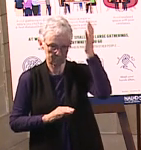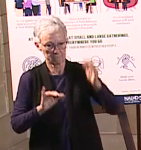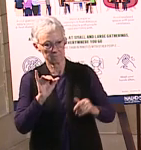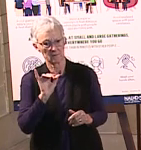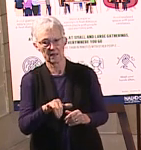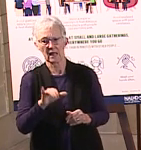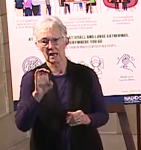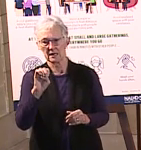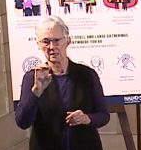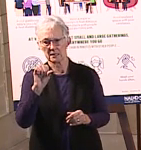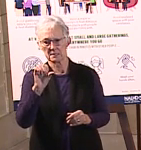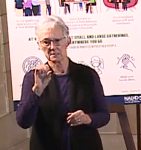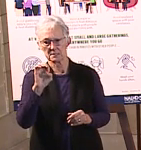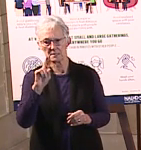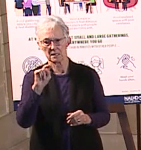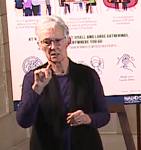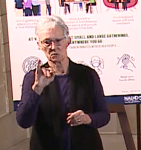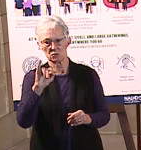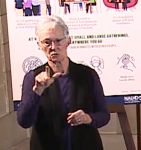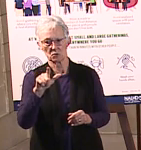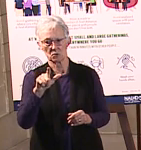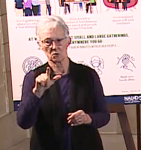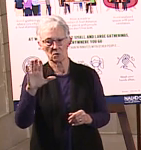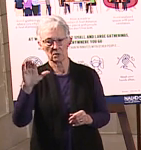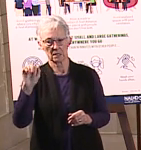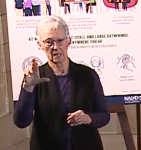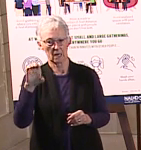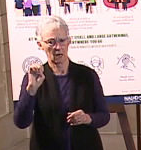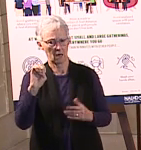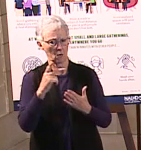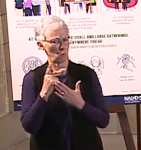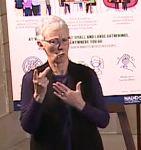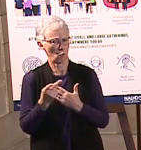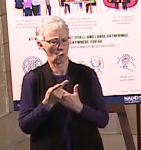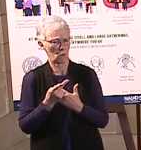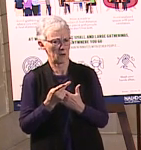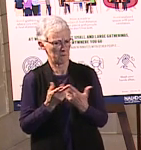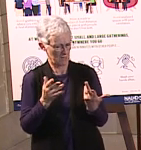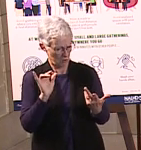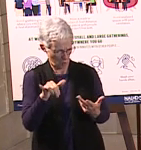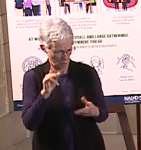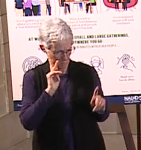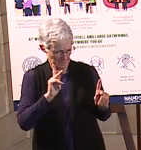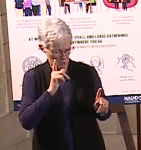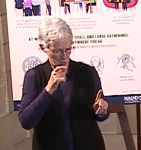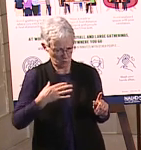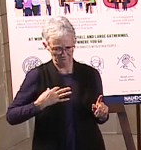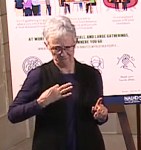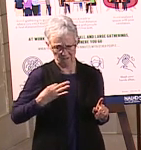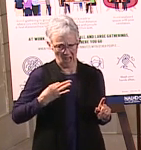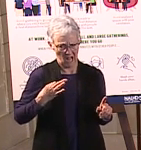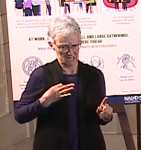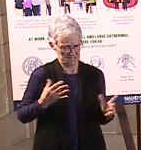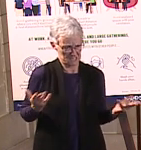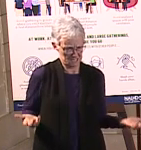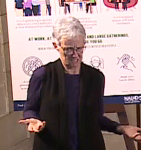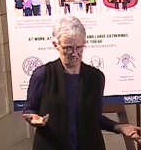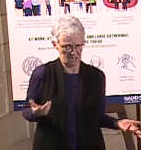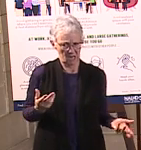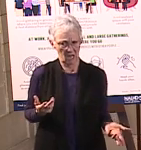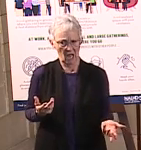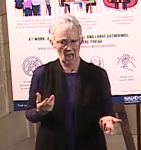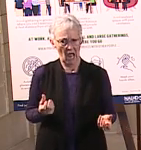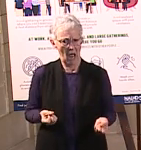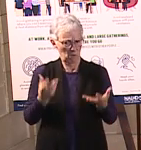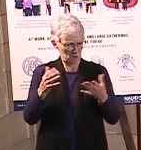how much training these people would need to get and what kind of time commitment they would be expected